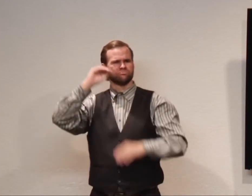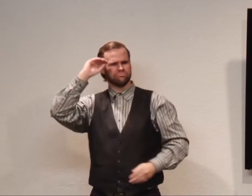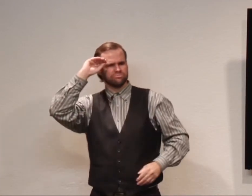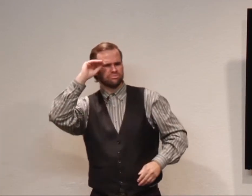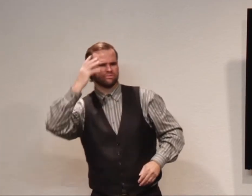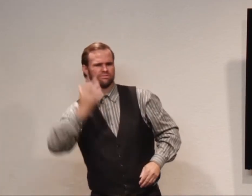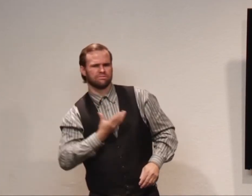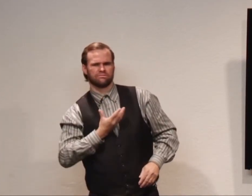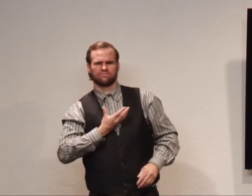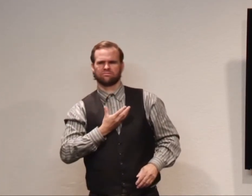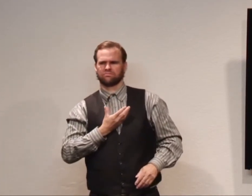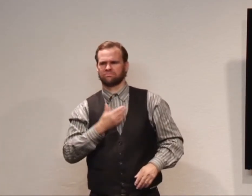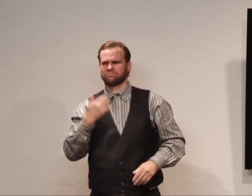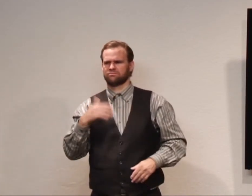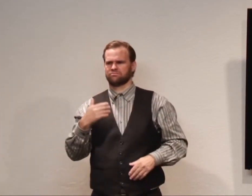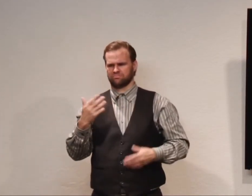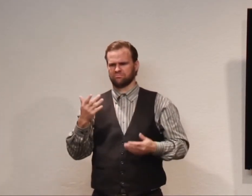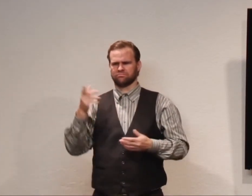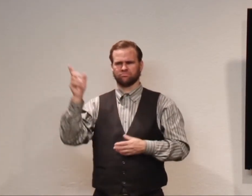grace.